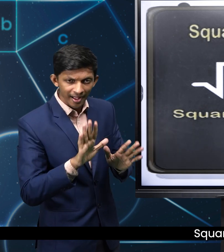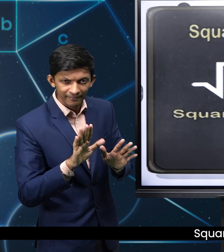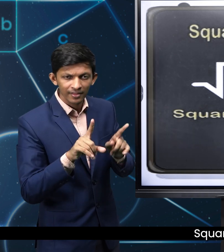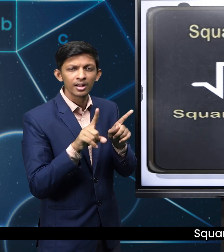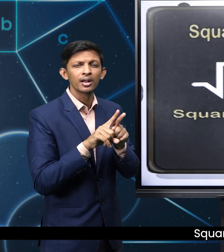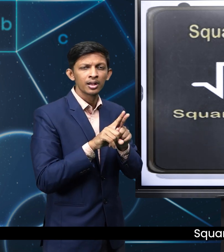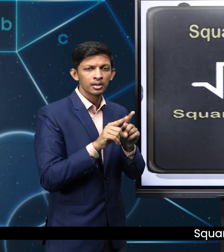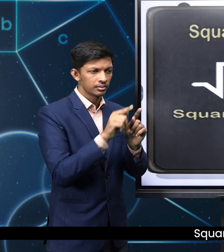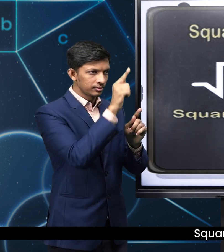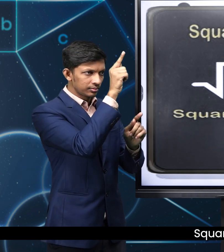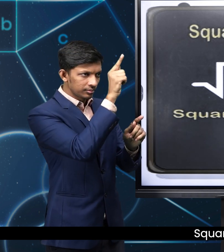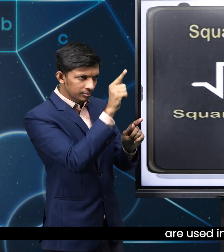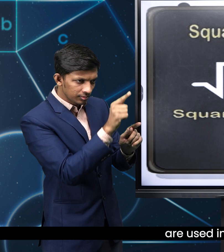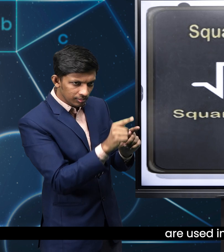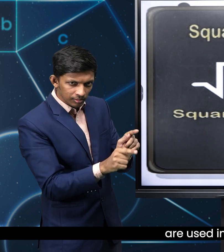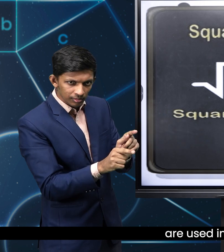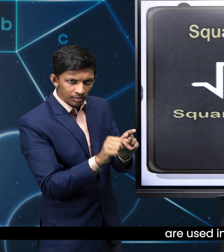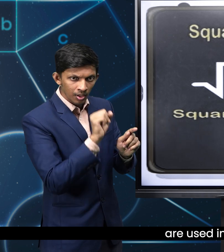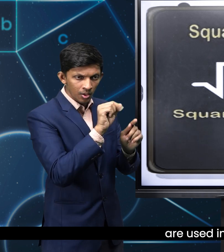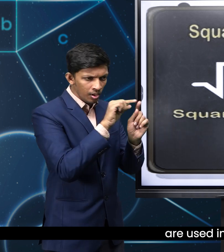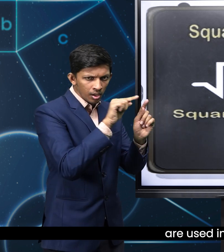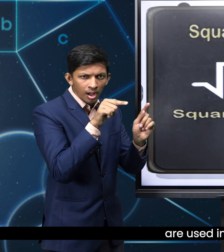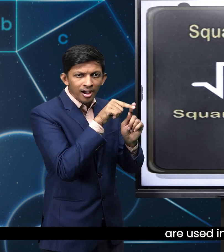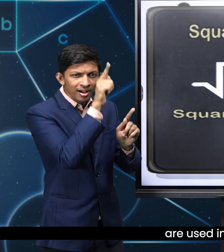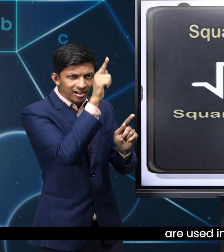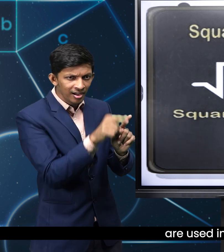Squares and square roots are used in the Pythagoras theorem.